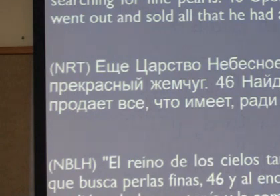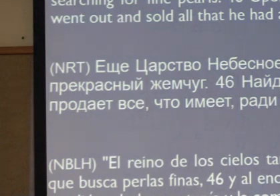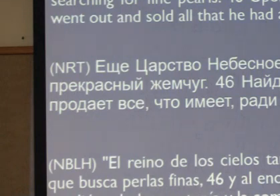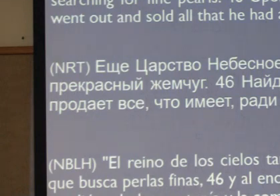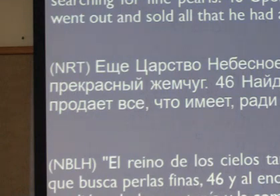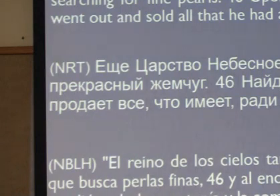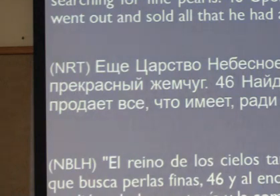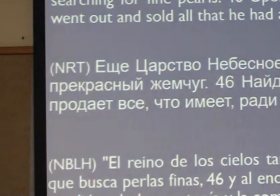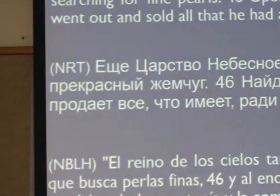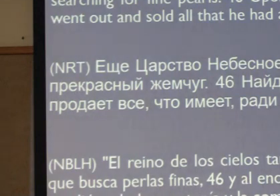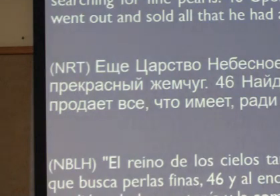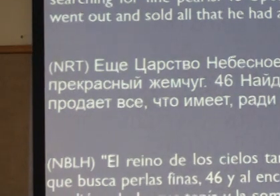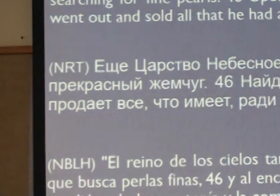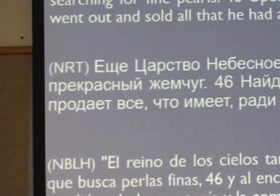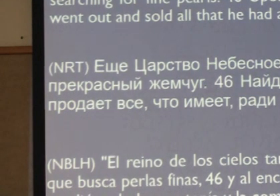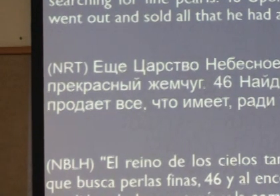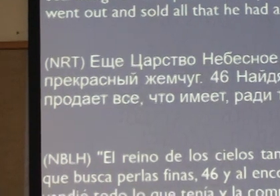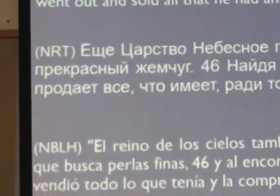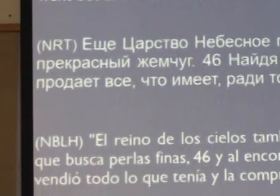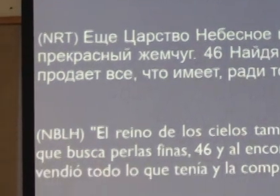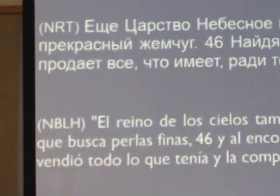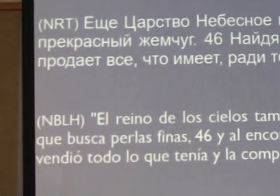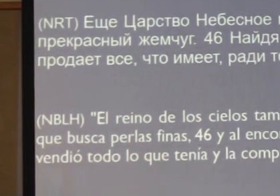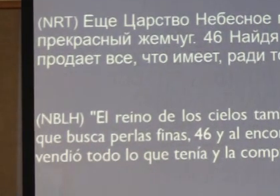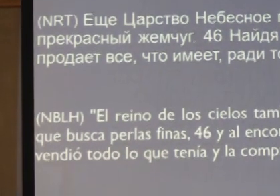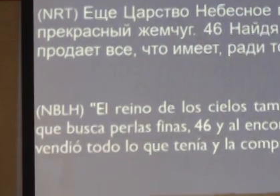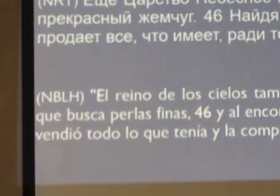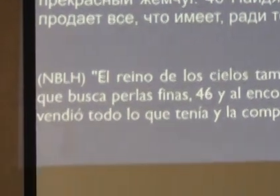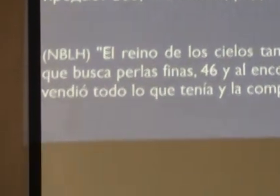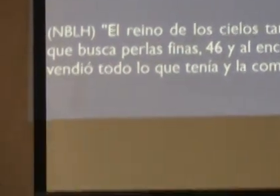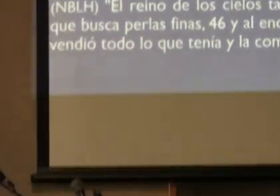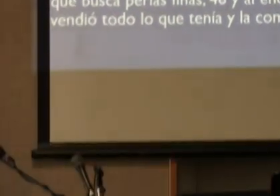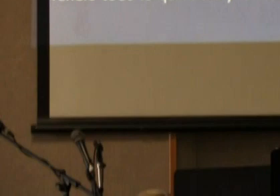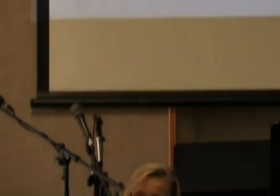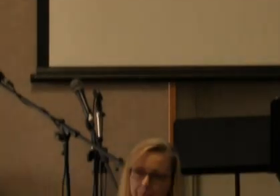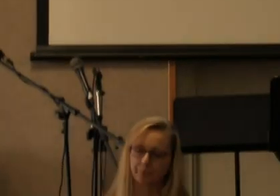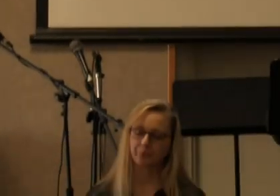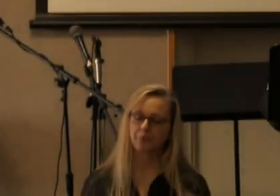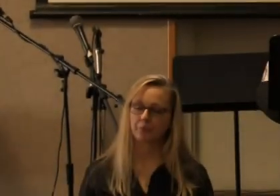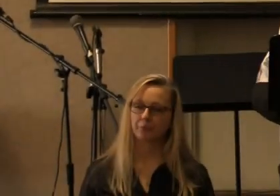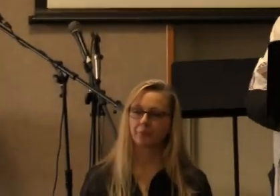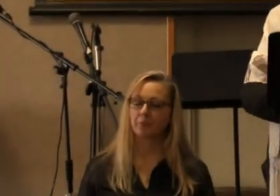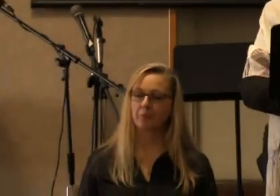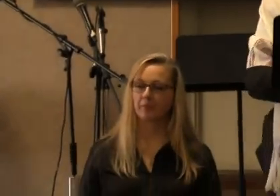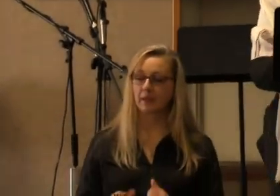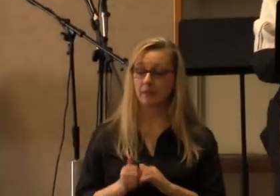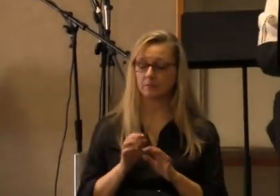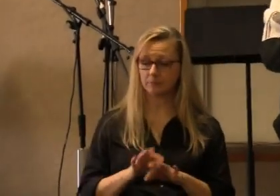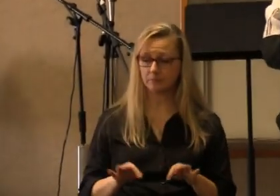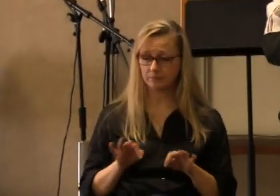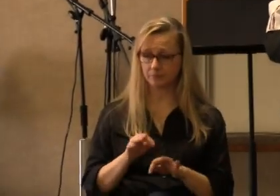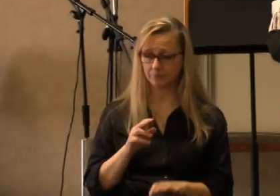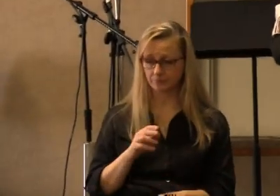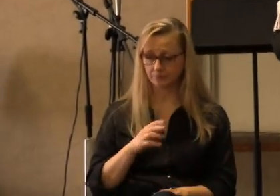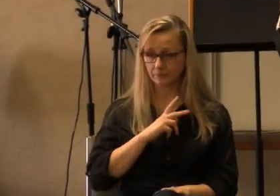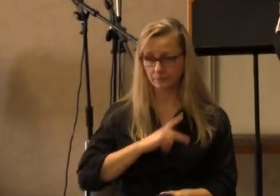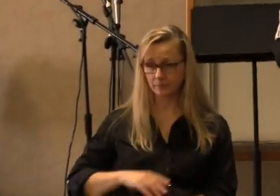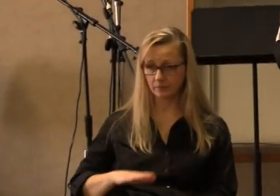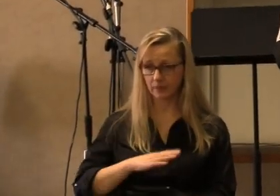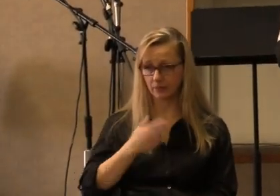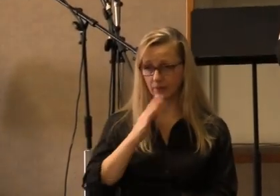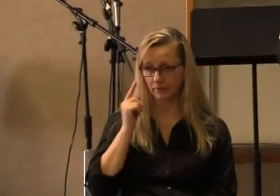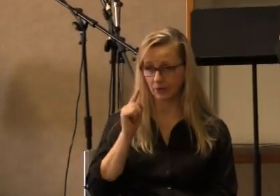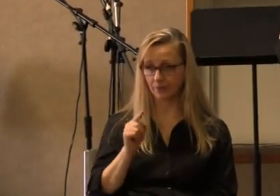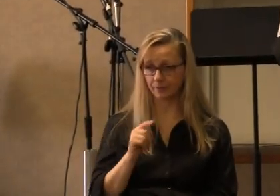How important is the kingdom of heaven to you? What are you willing to pay for it? You decide.